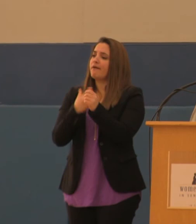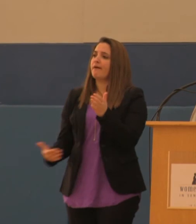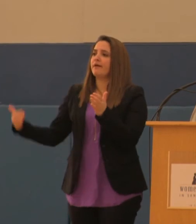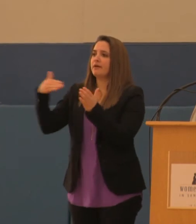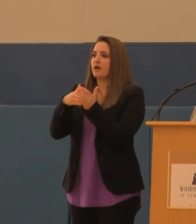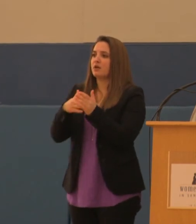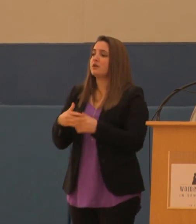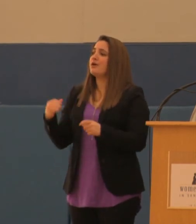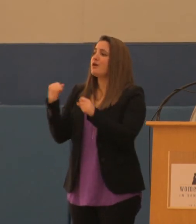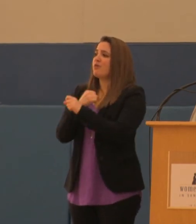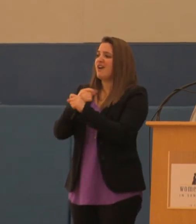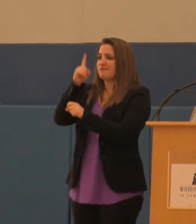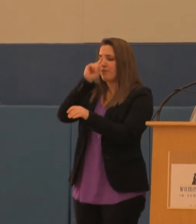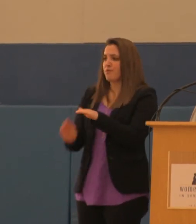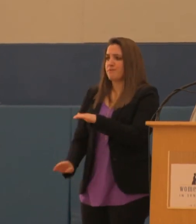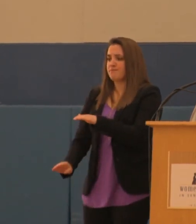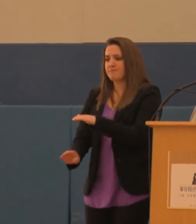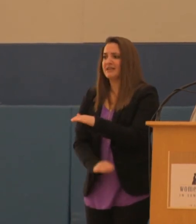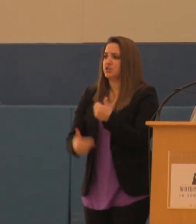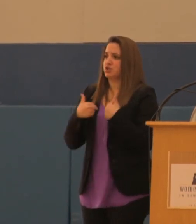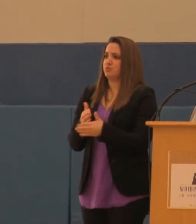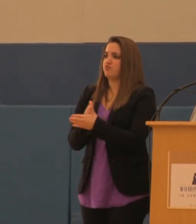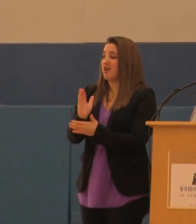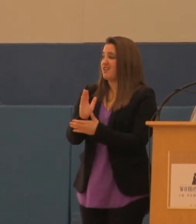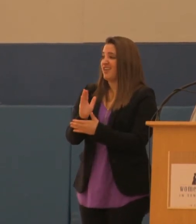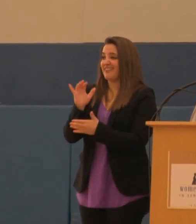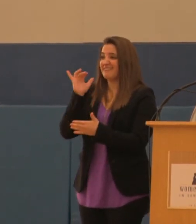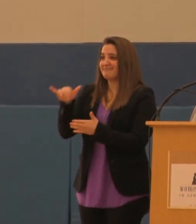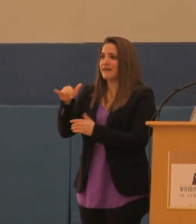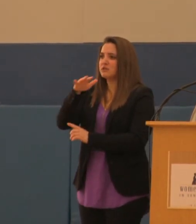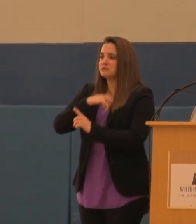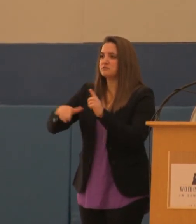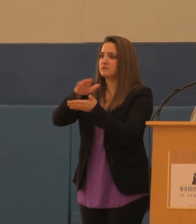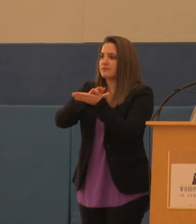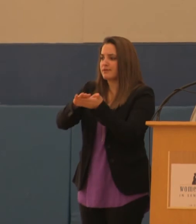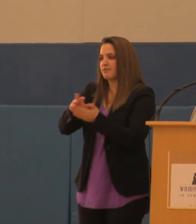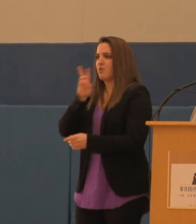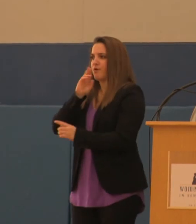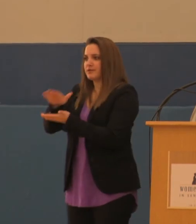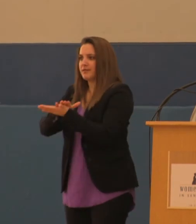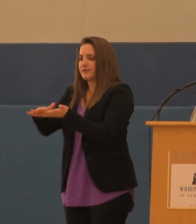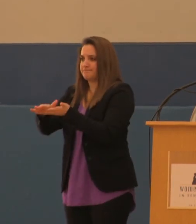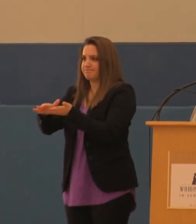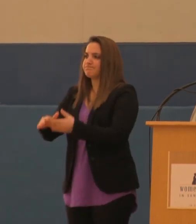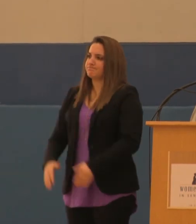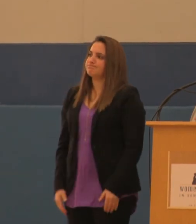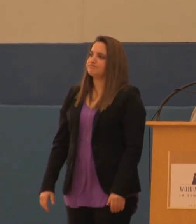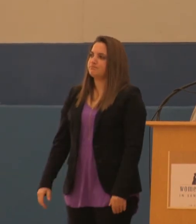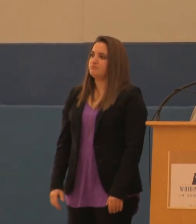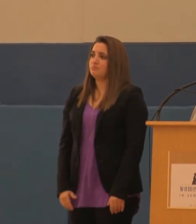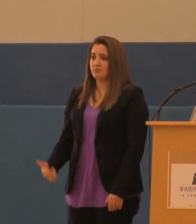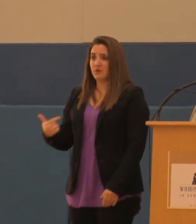To fight for our most basic human right to clean air and water. We can all